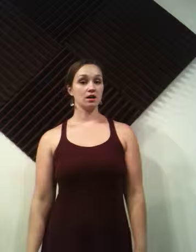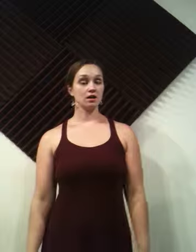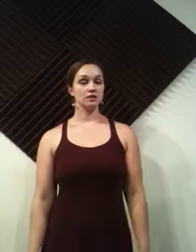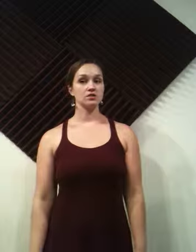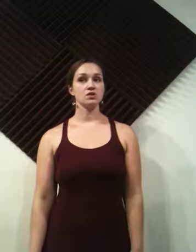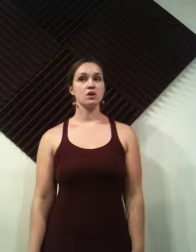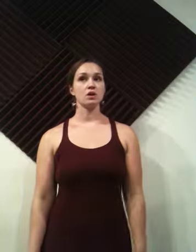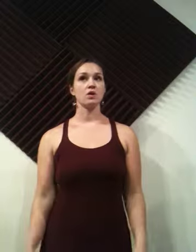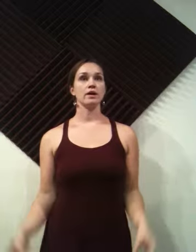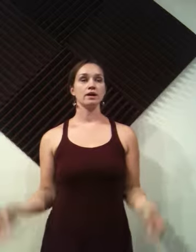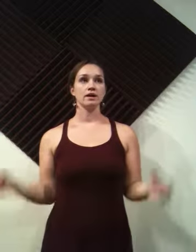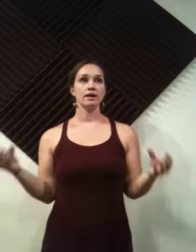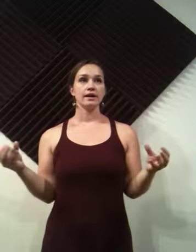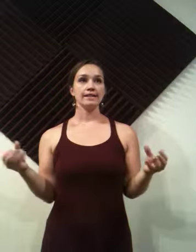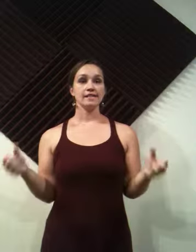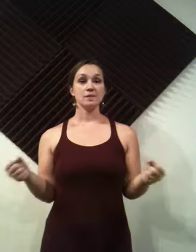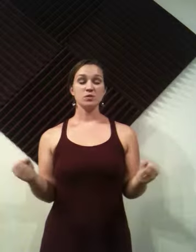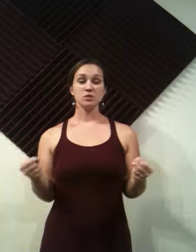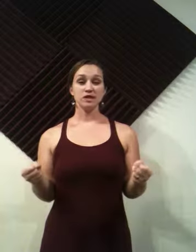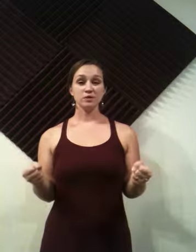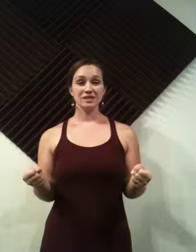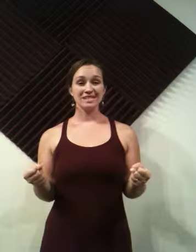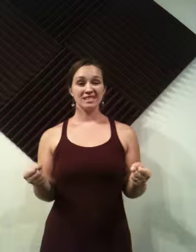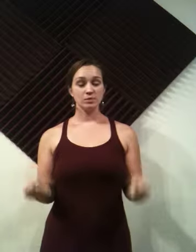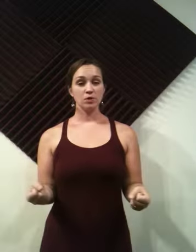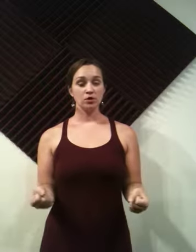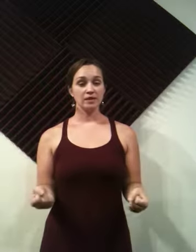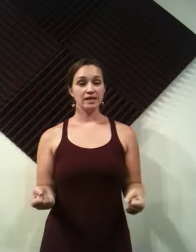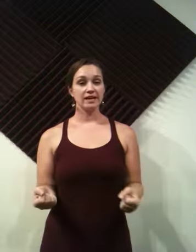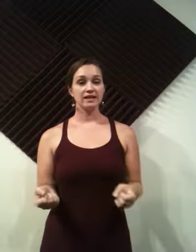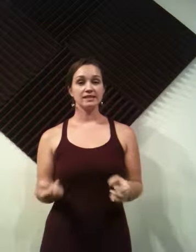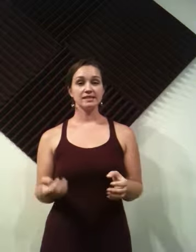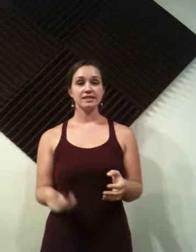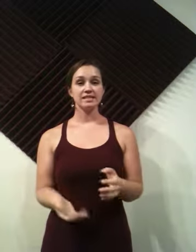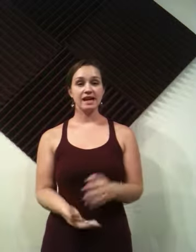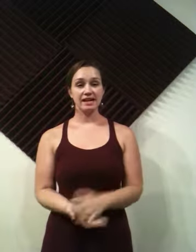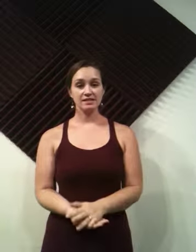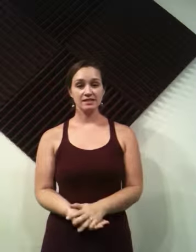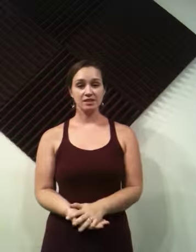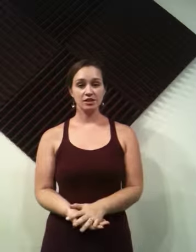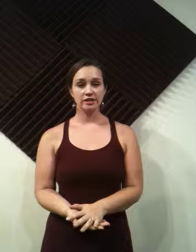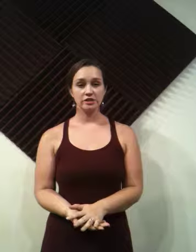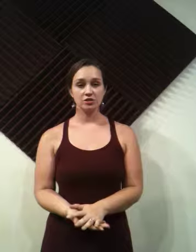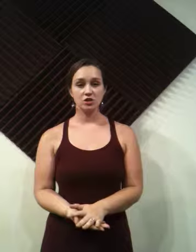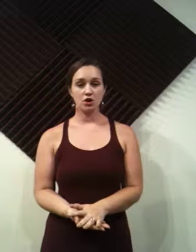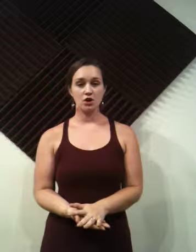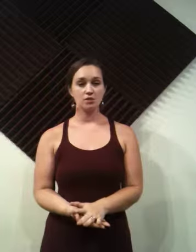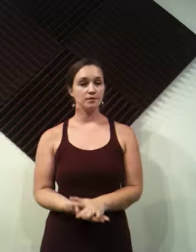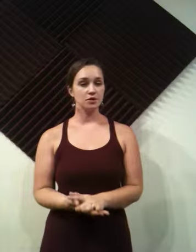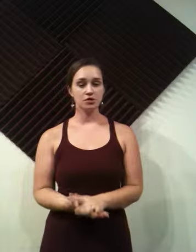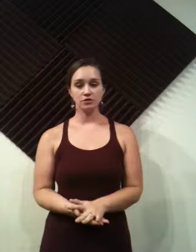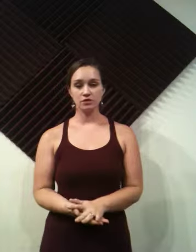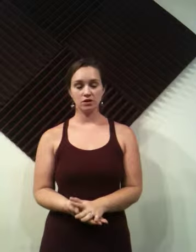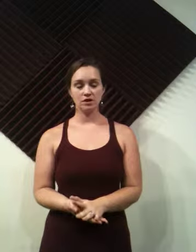song, so it's going to be really, really simple because the text here is so beautiful,